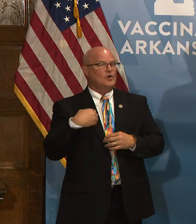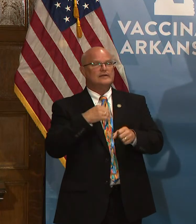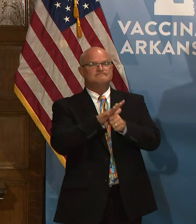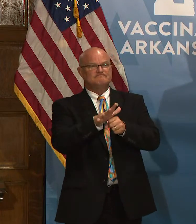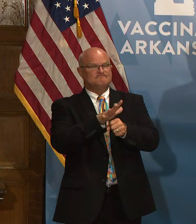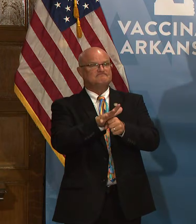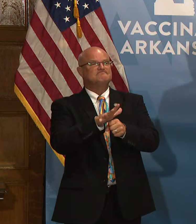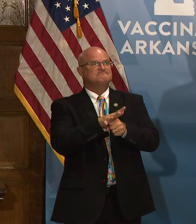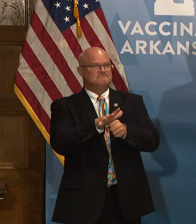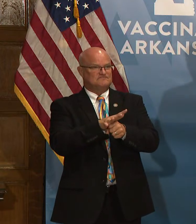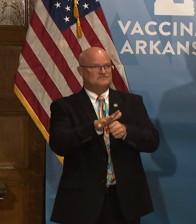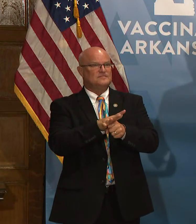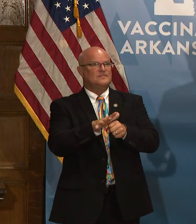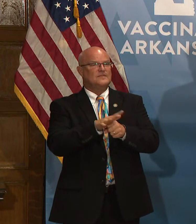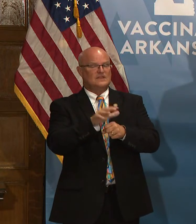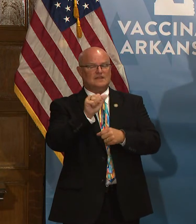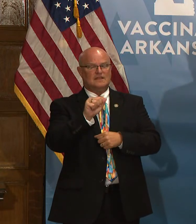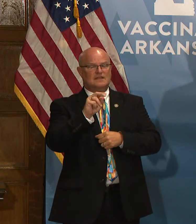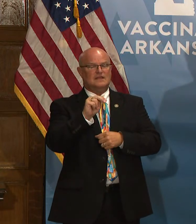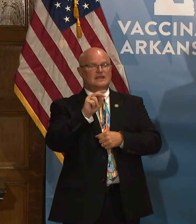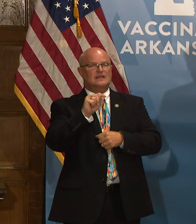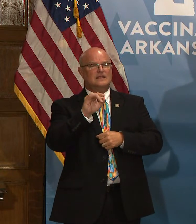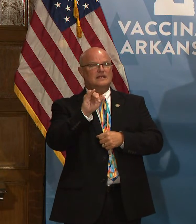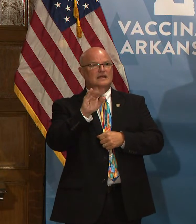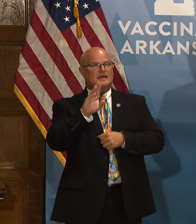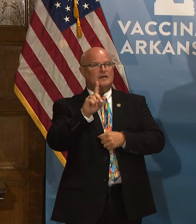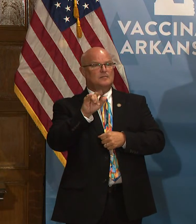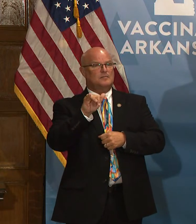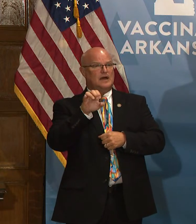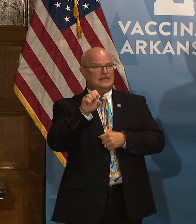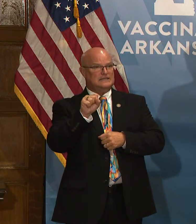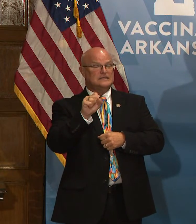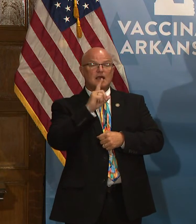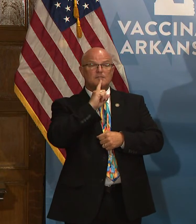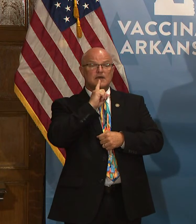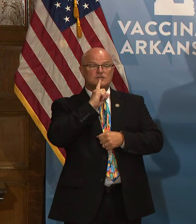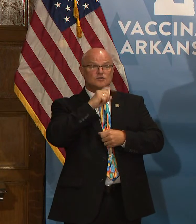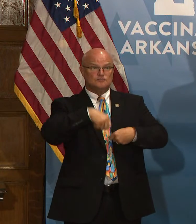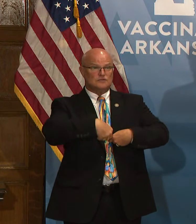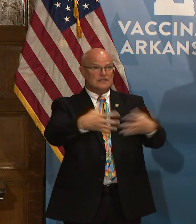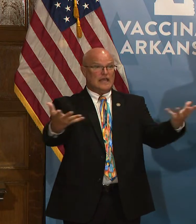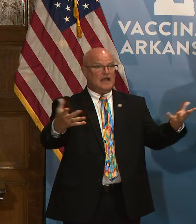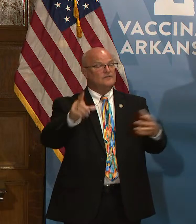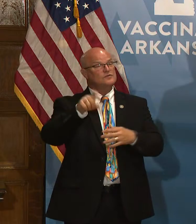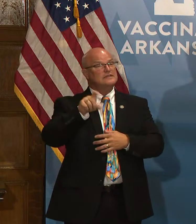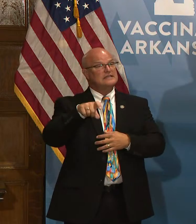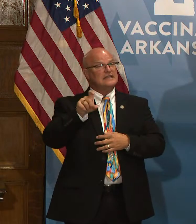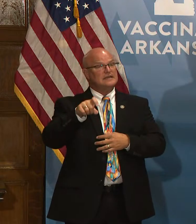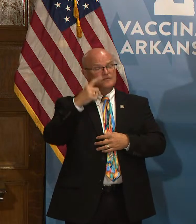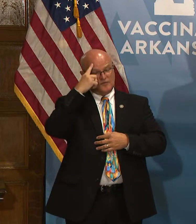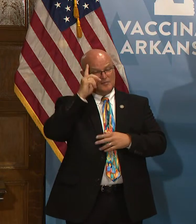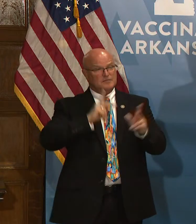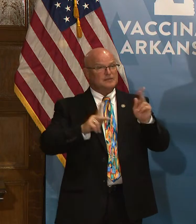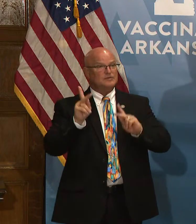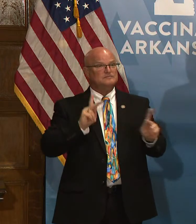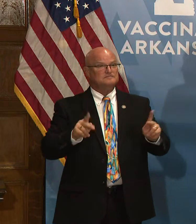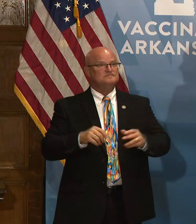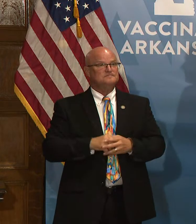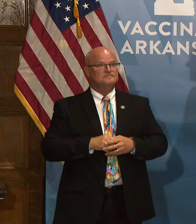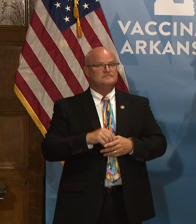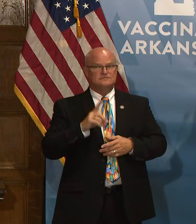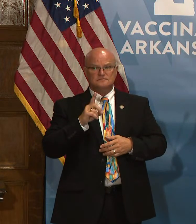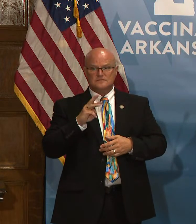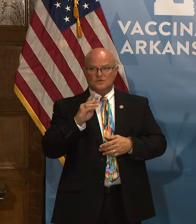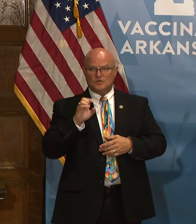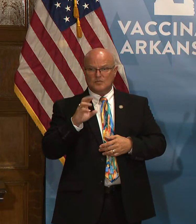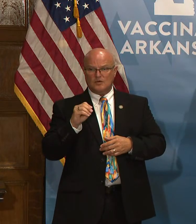have adequate antibodies there, and we will make sure they get out conveniently to everybody that needs it. Dr. Romero,